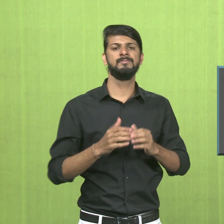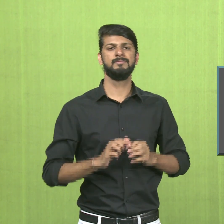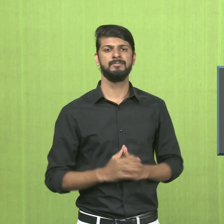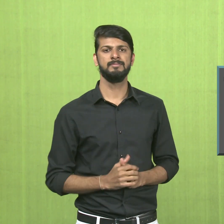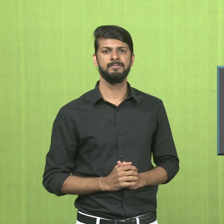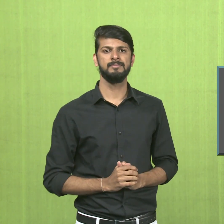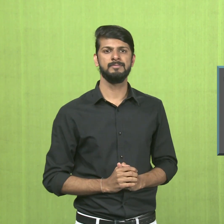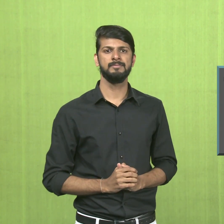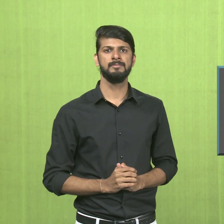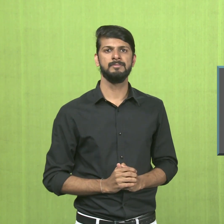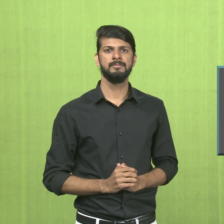women.